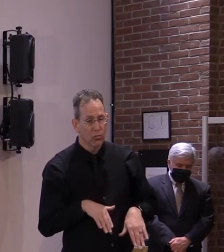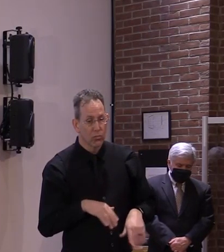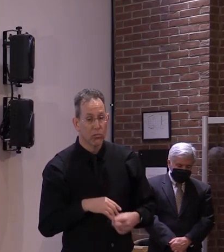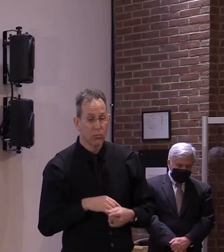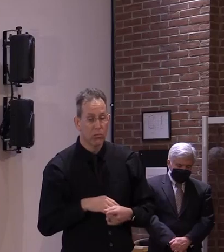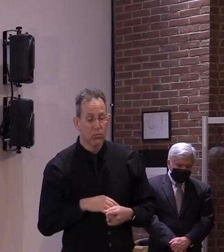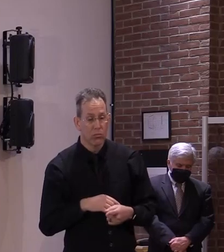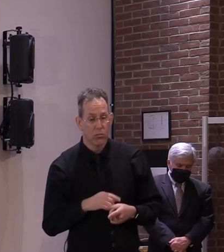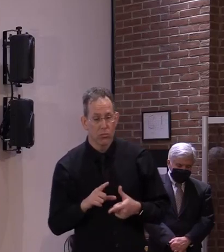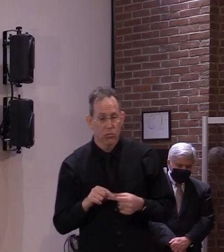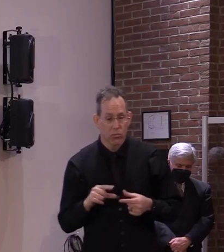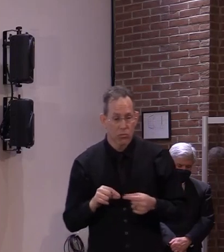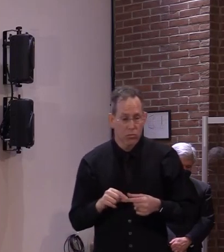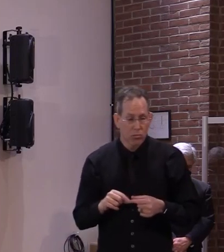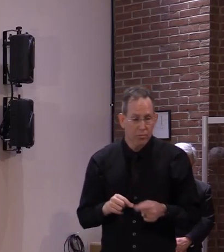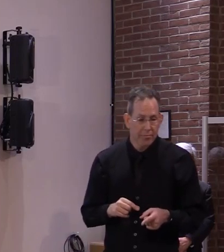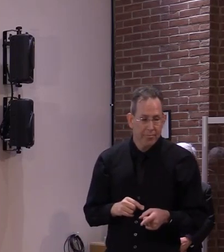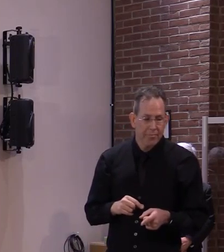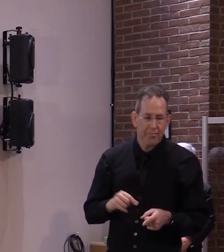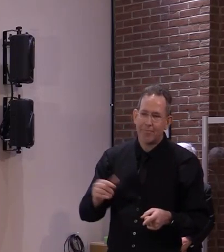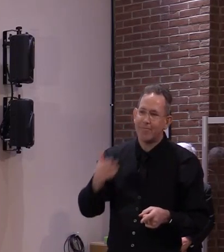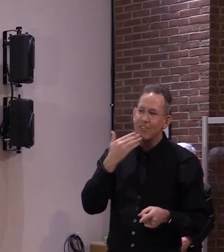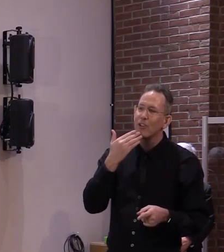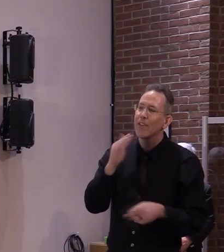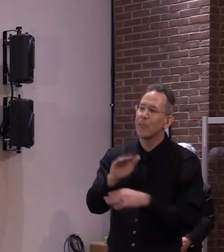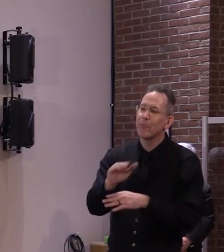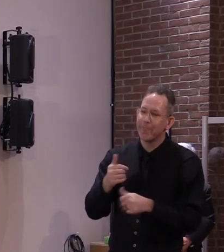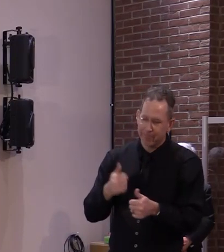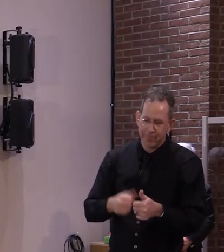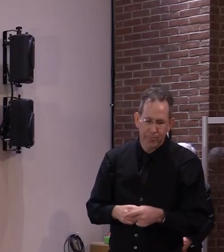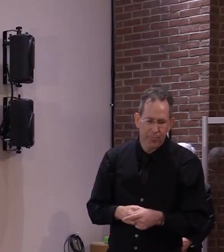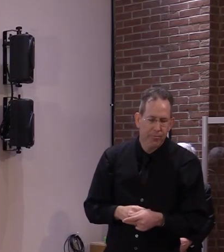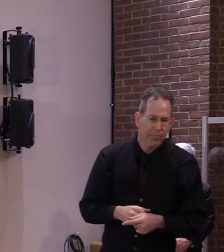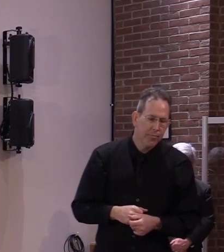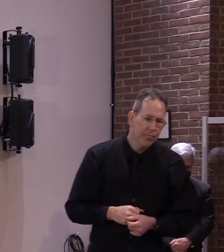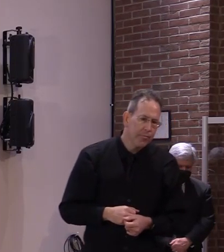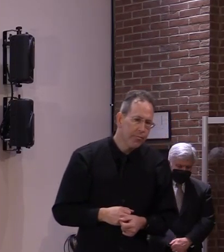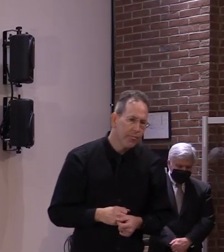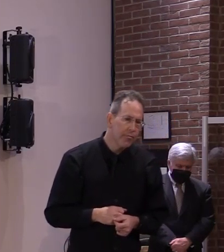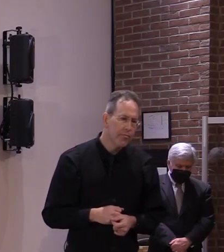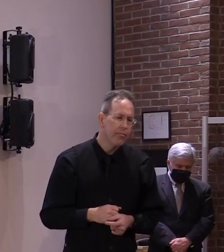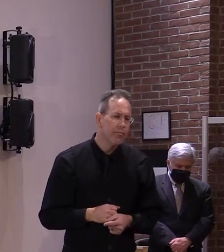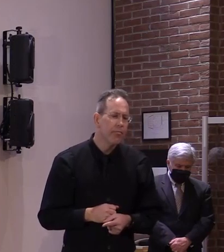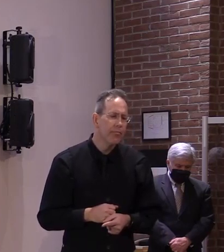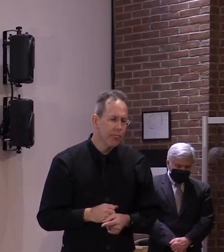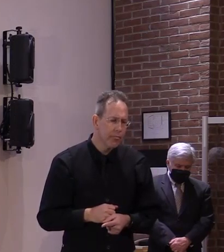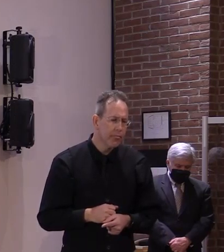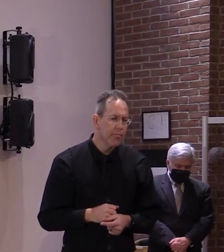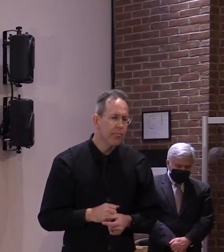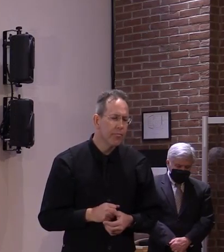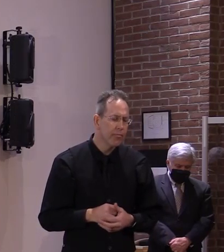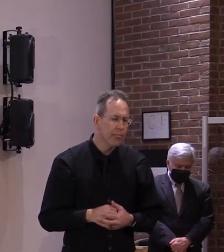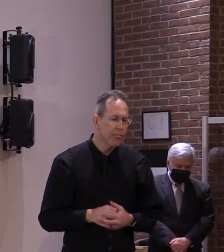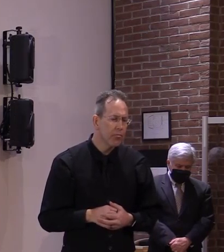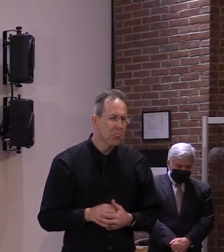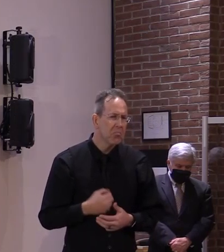Yes, thank you. Good afternoon. Governor, and perhaps Secretary Smith, I'm wondering how quickly is the state able to plug